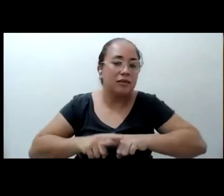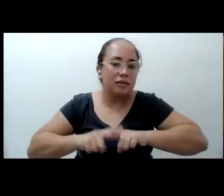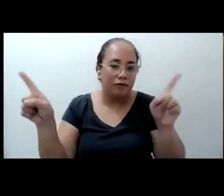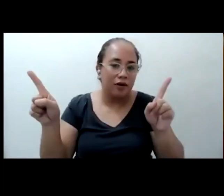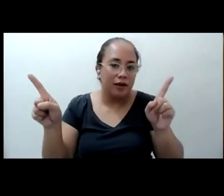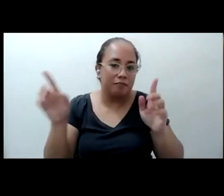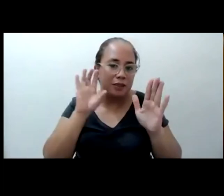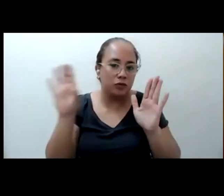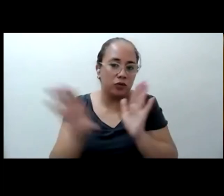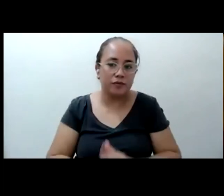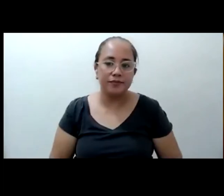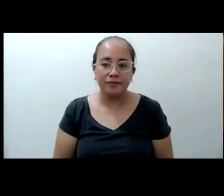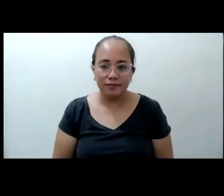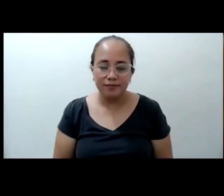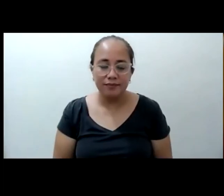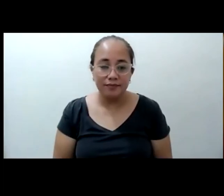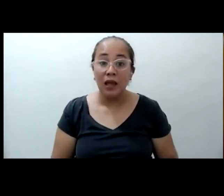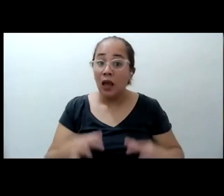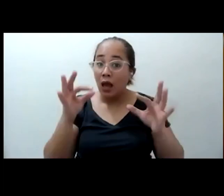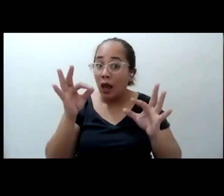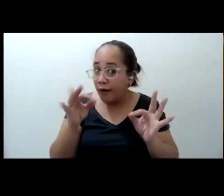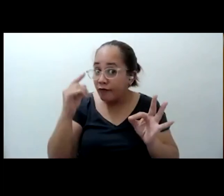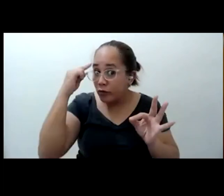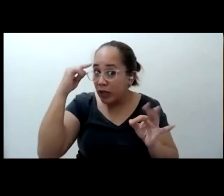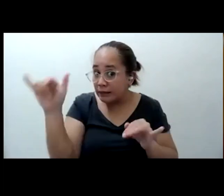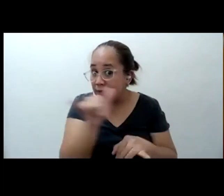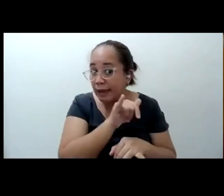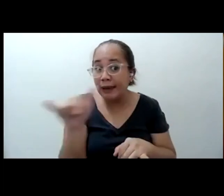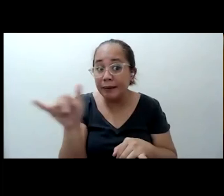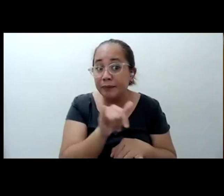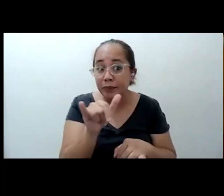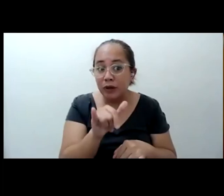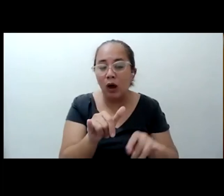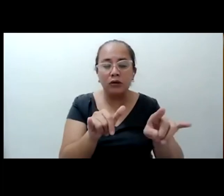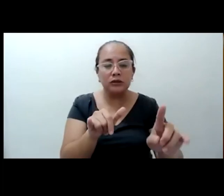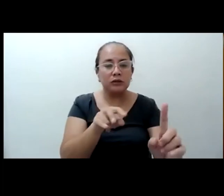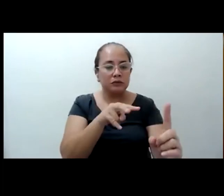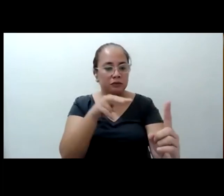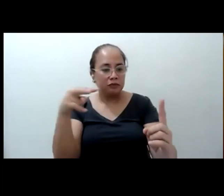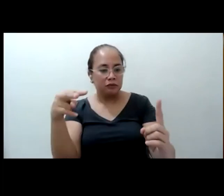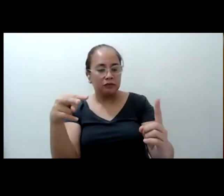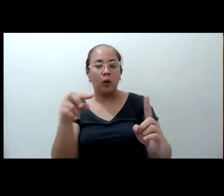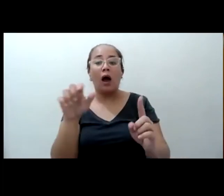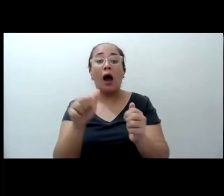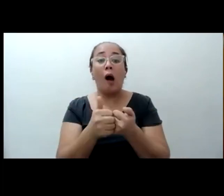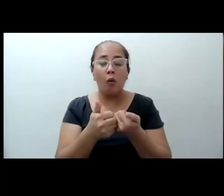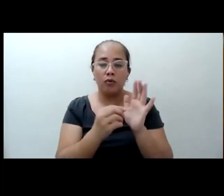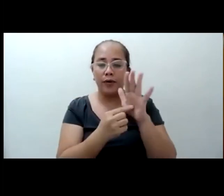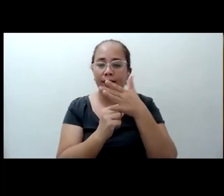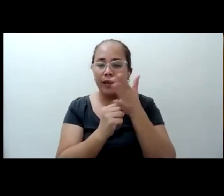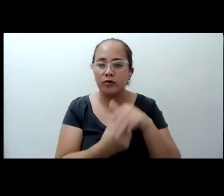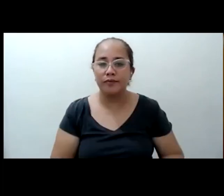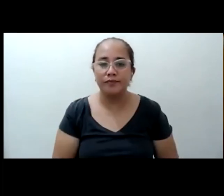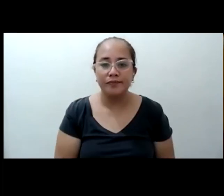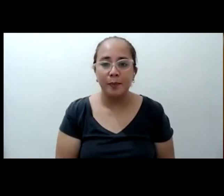sir. If you think it's the same, then you judge on the basis of orientation.